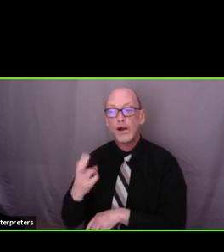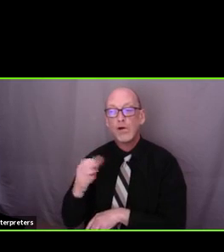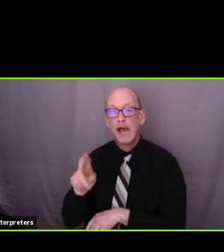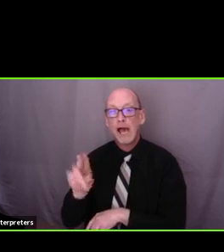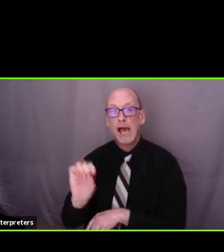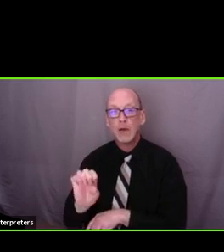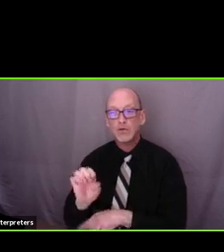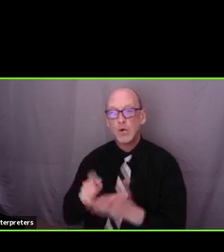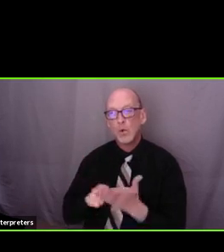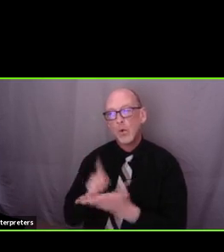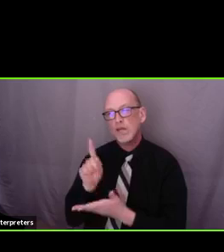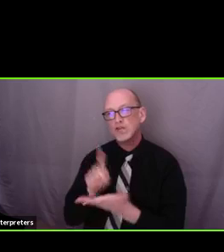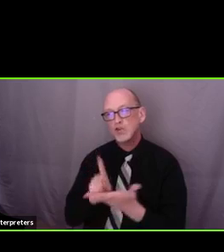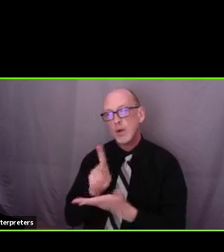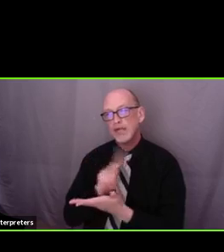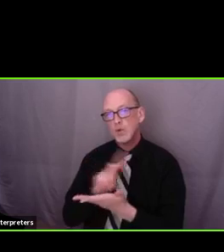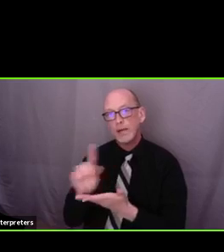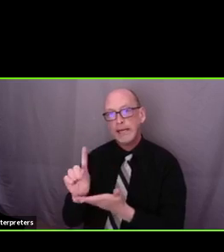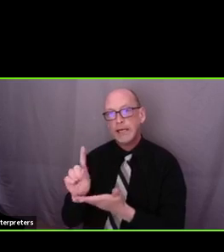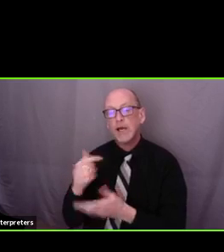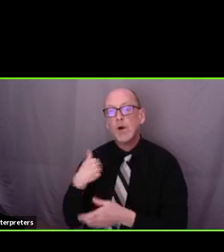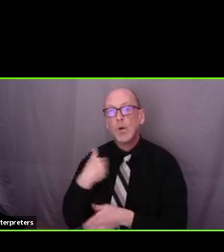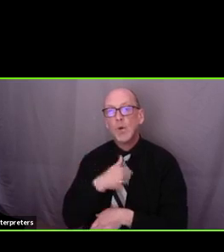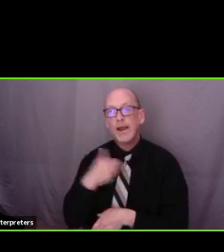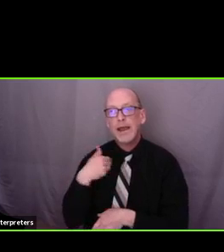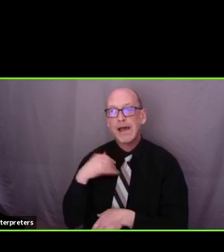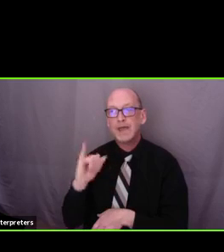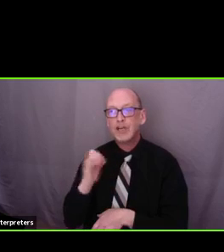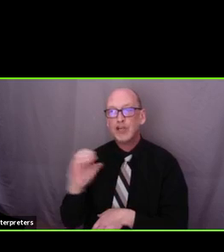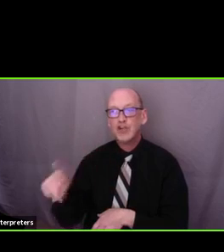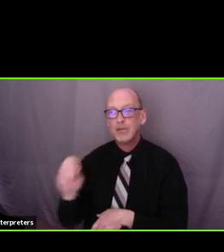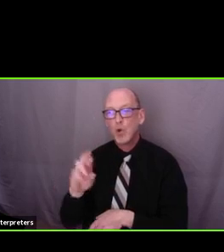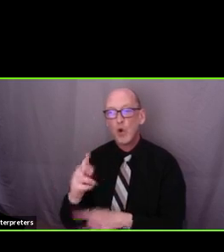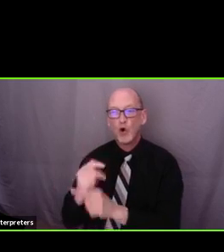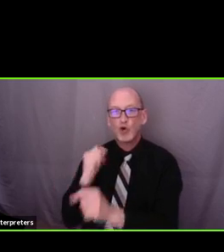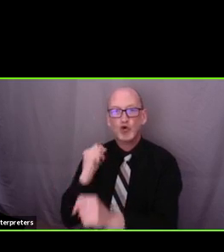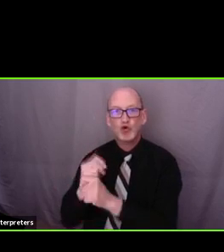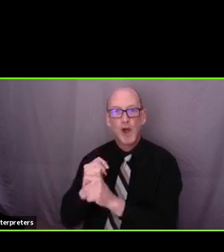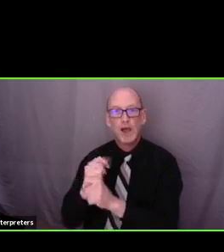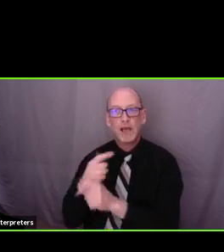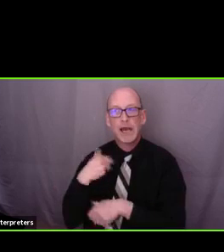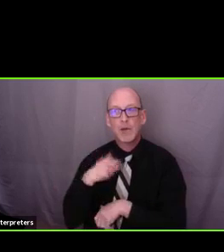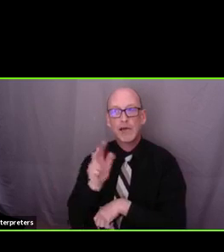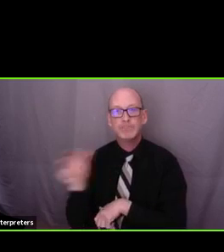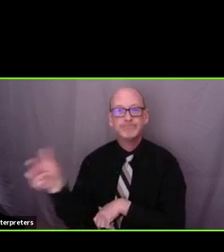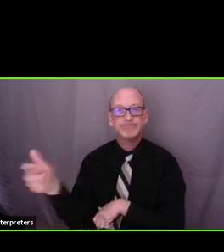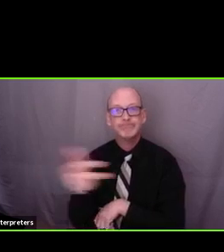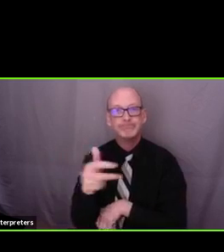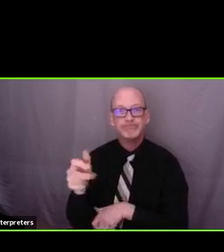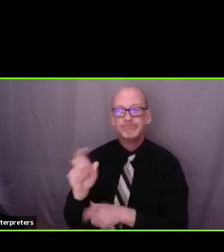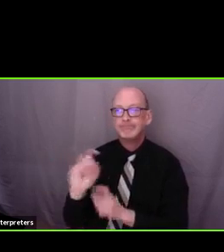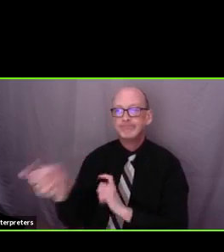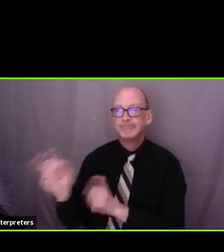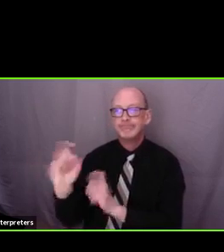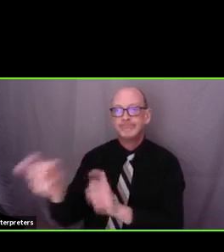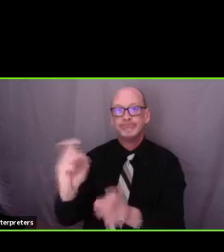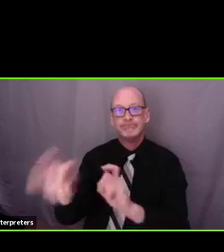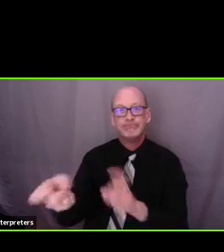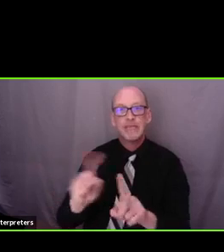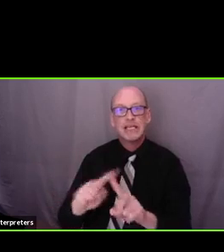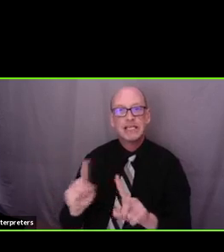got a Jeep full or a truck full of donations, and we go and make the rounds and deliver those to the various